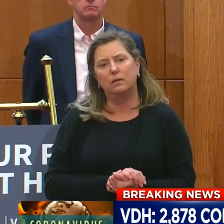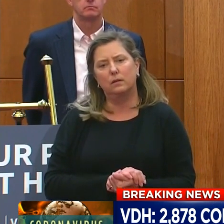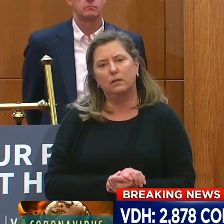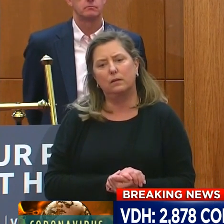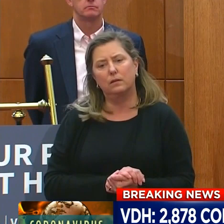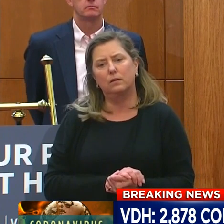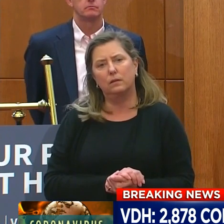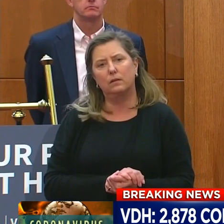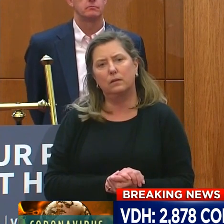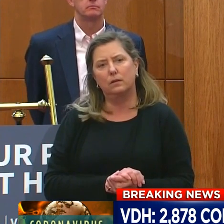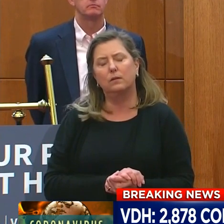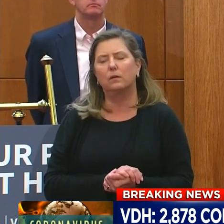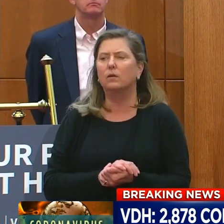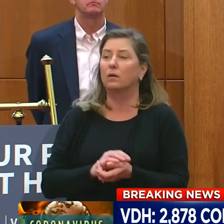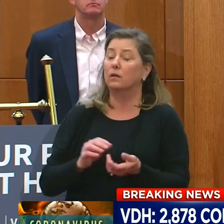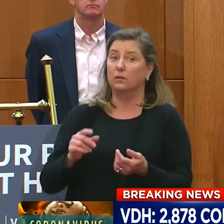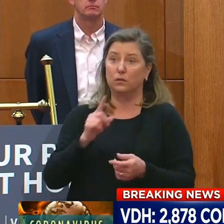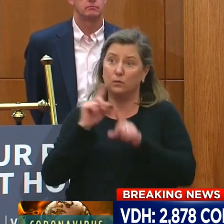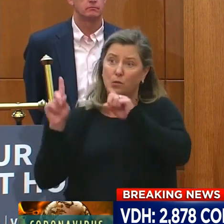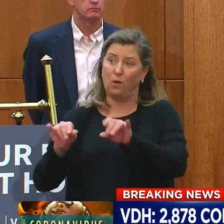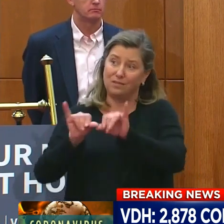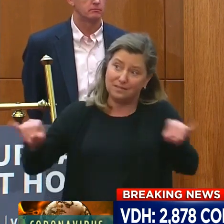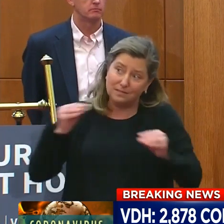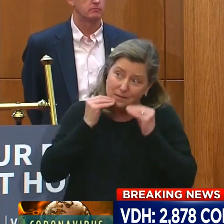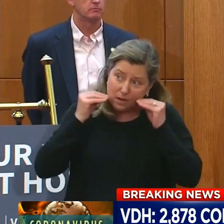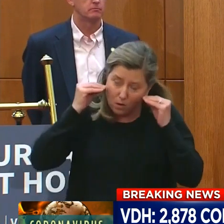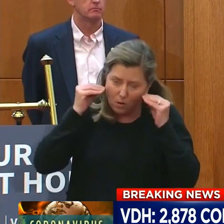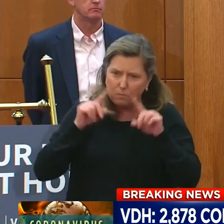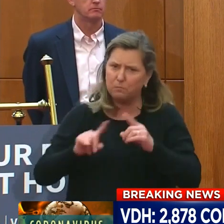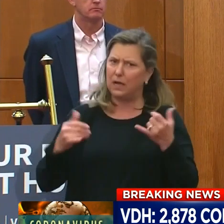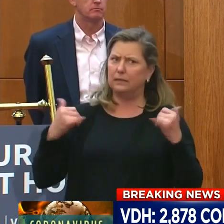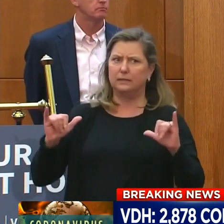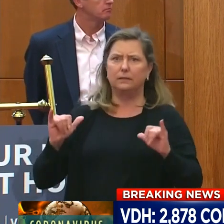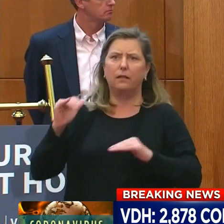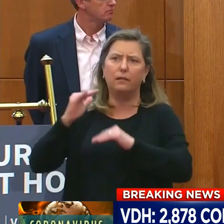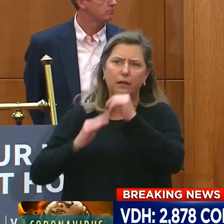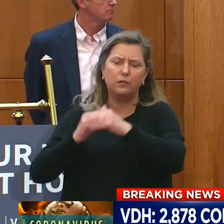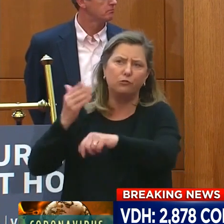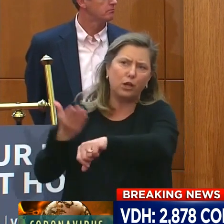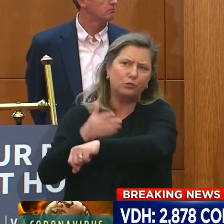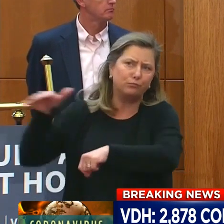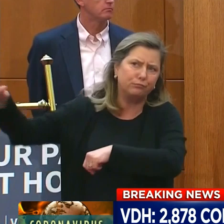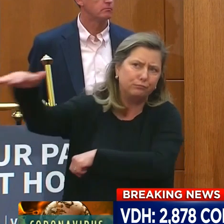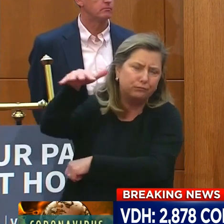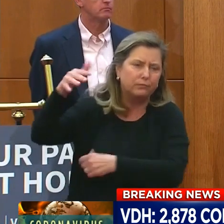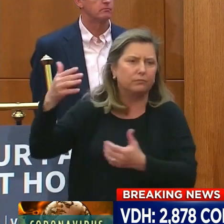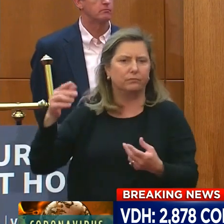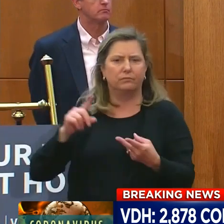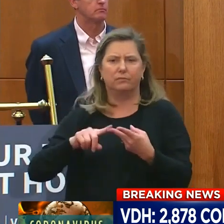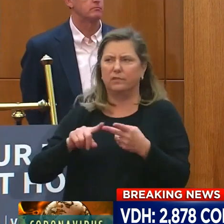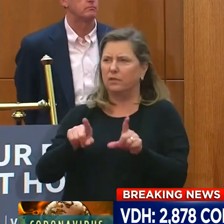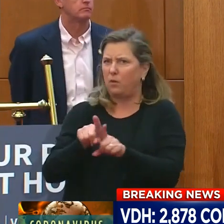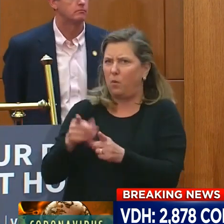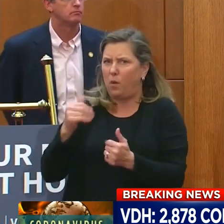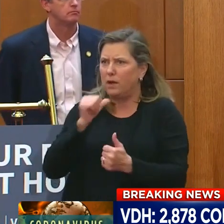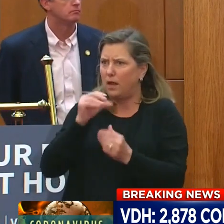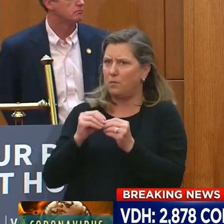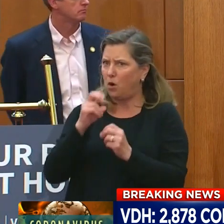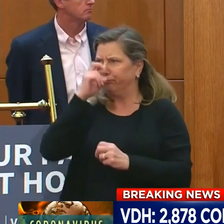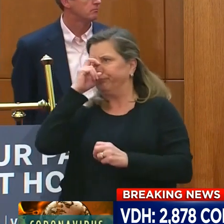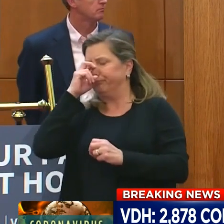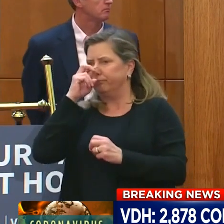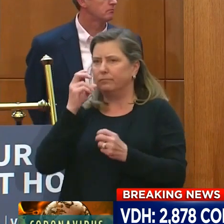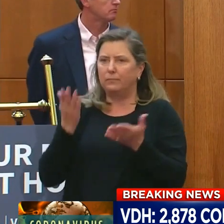is allowing construction projects to continue, and specifically why there hasn't been a more restrictive approach that might allow